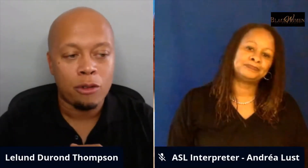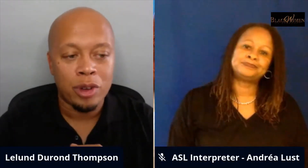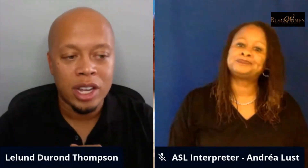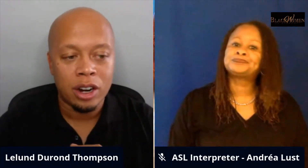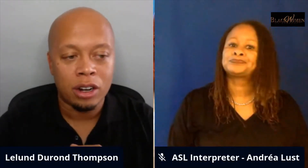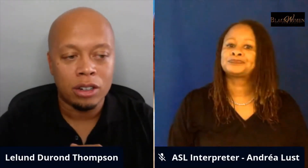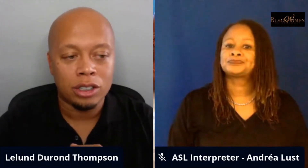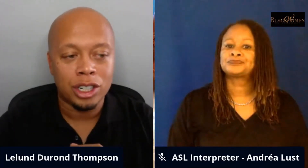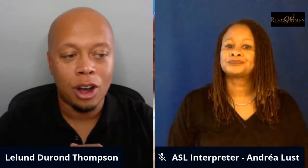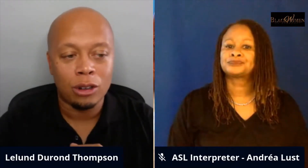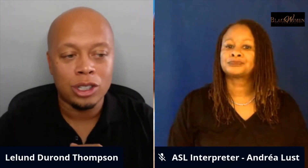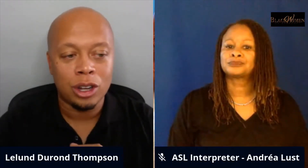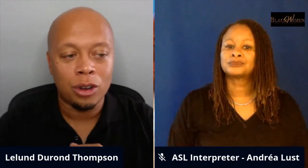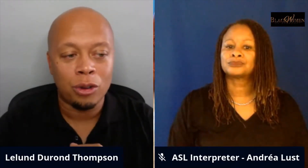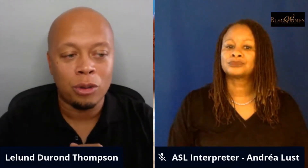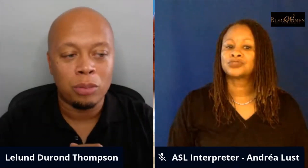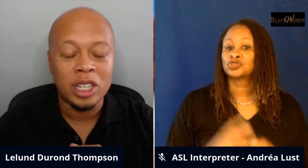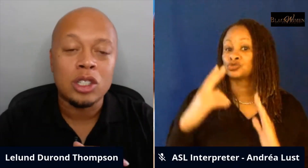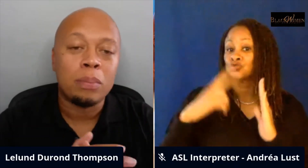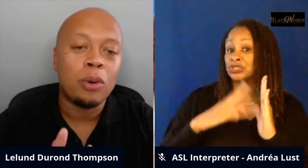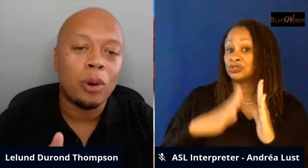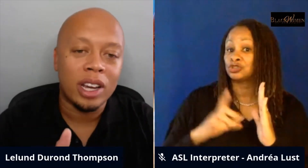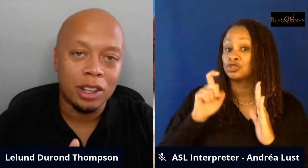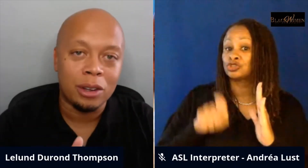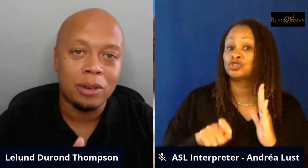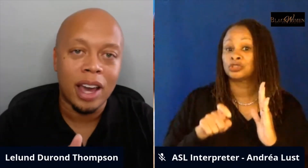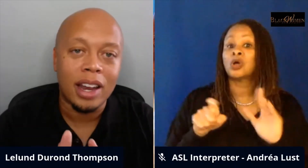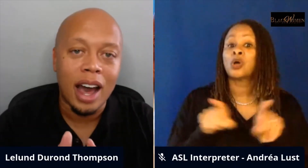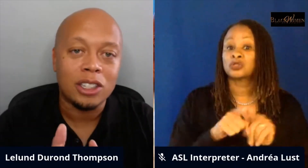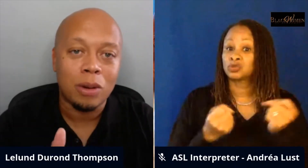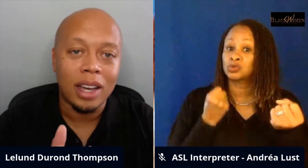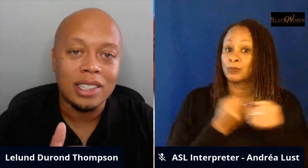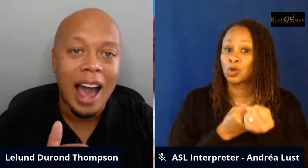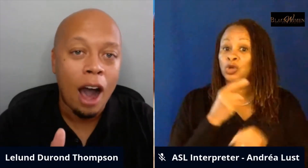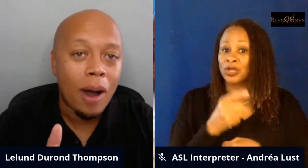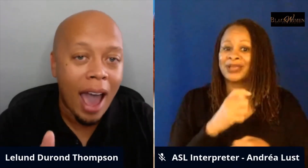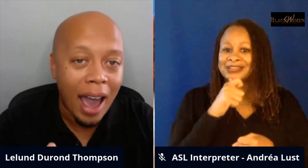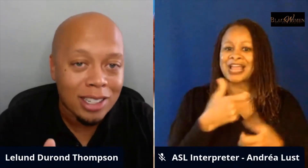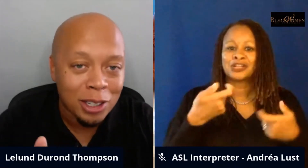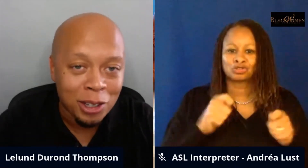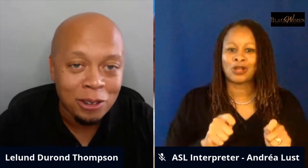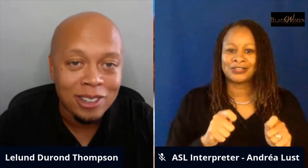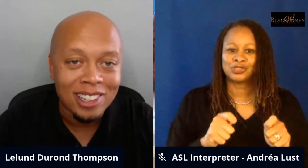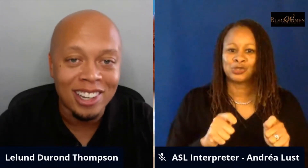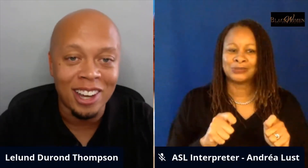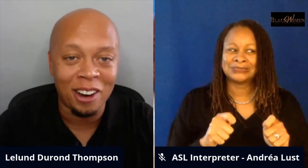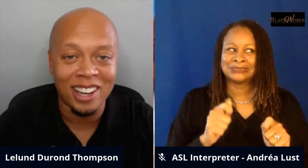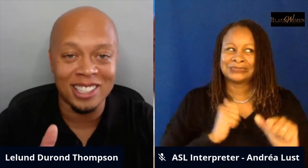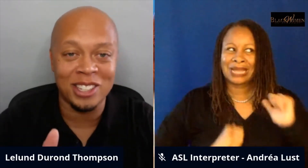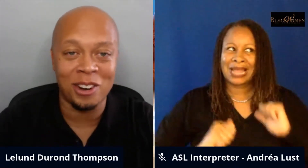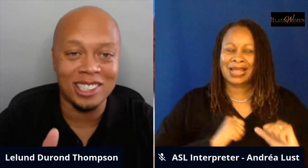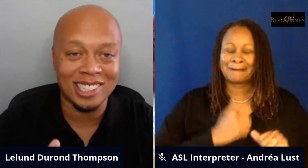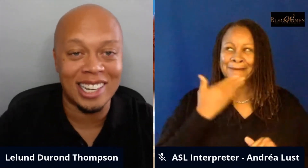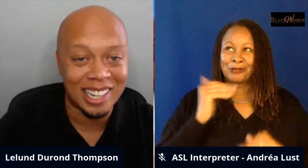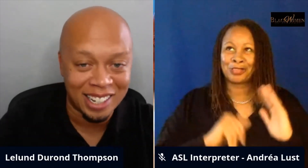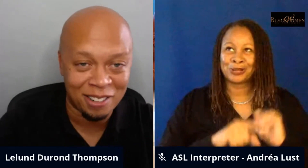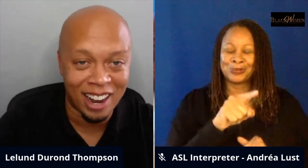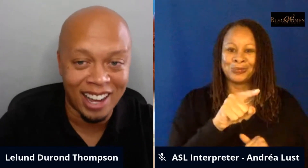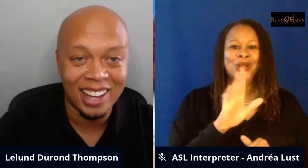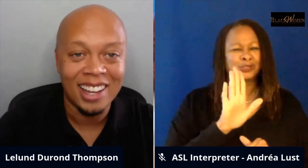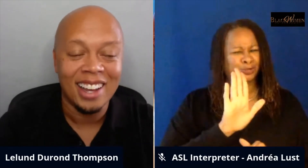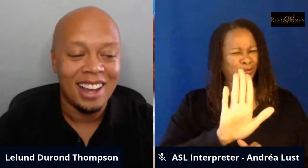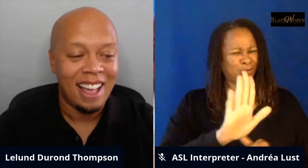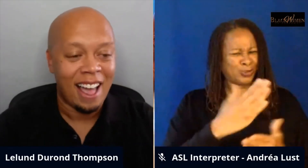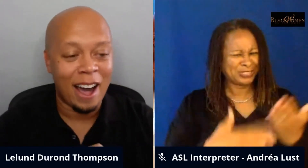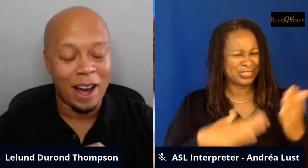That reader should also be supporting you and not trying to outact you. You know, it's your scene,